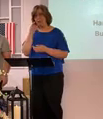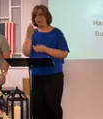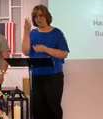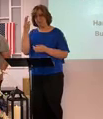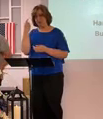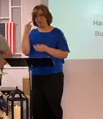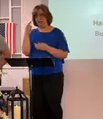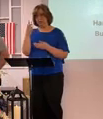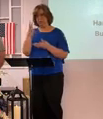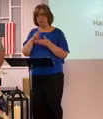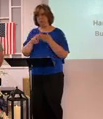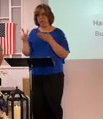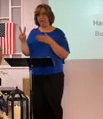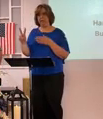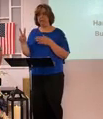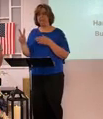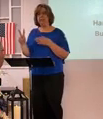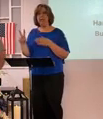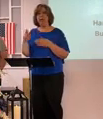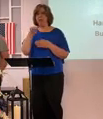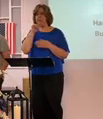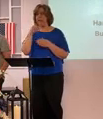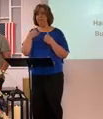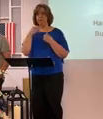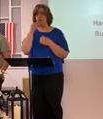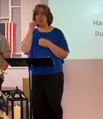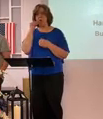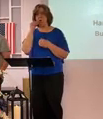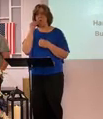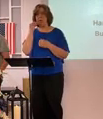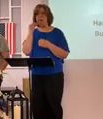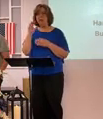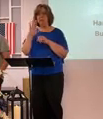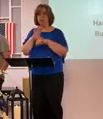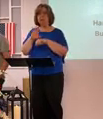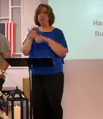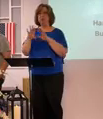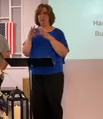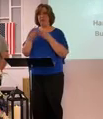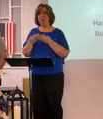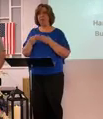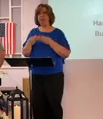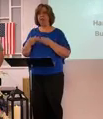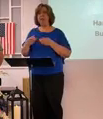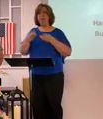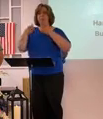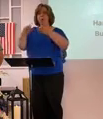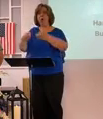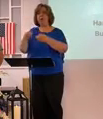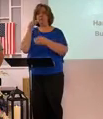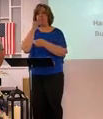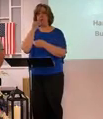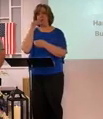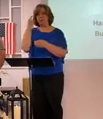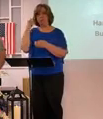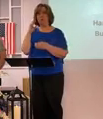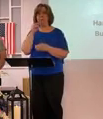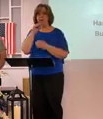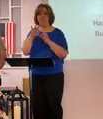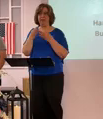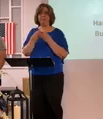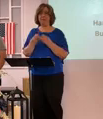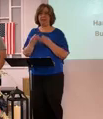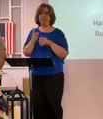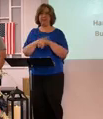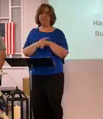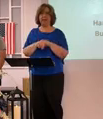have to go home. Thank you guys for the dinners. That was so much. That was a blessing. And so, yeah,